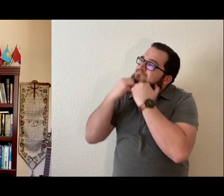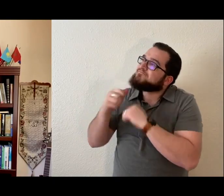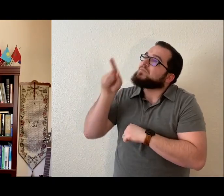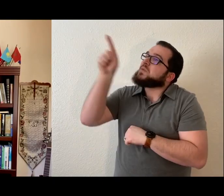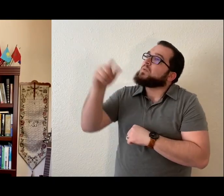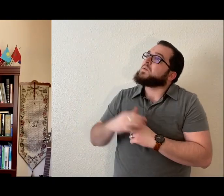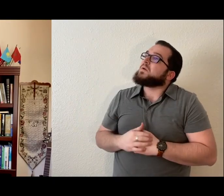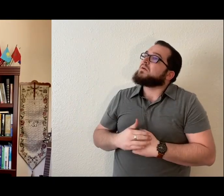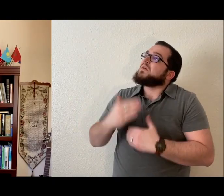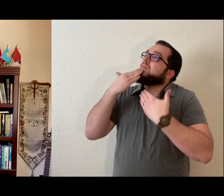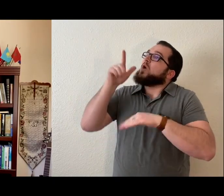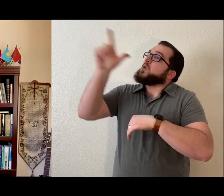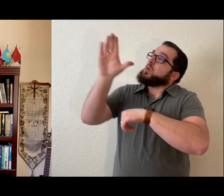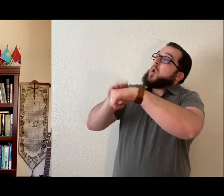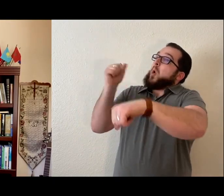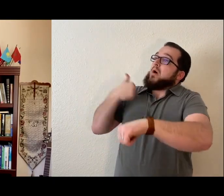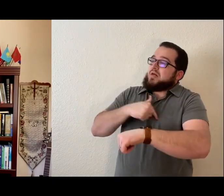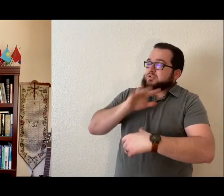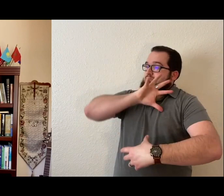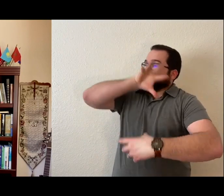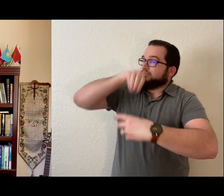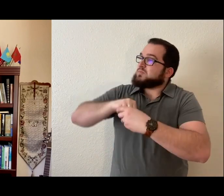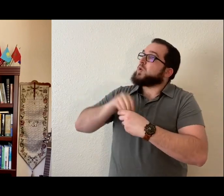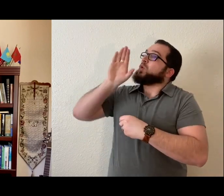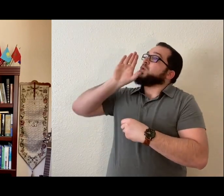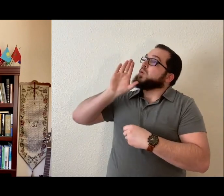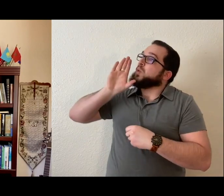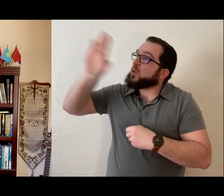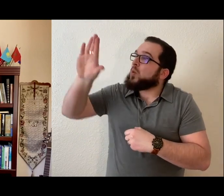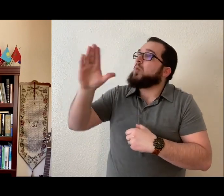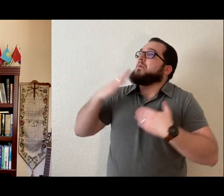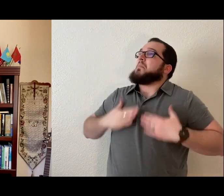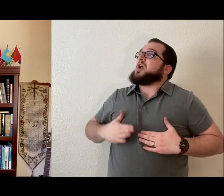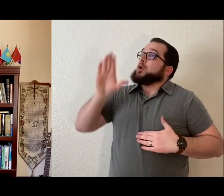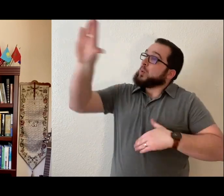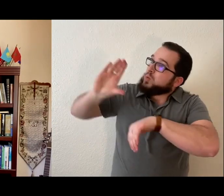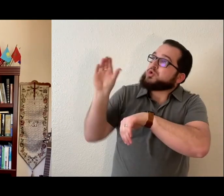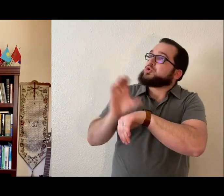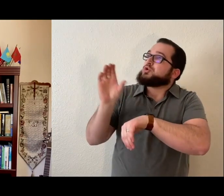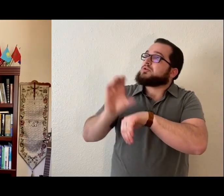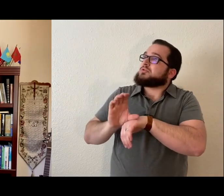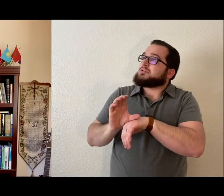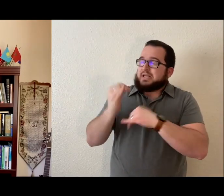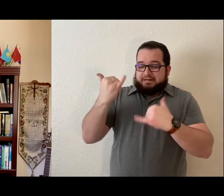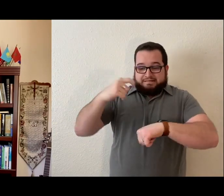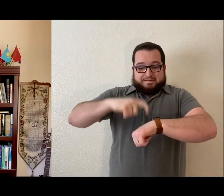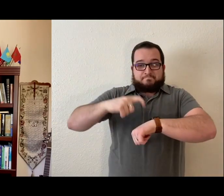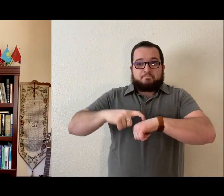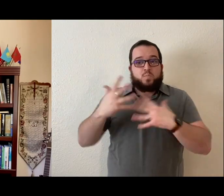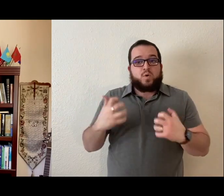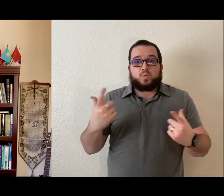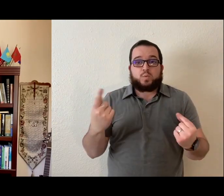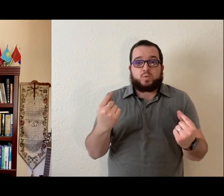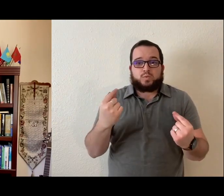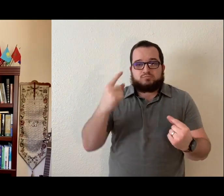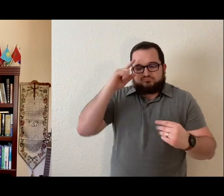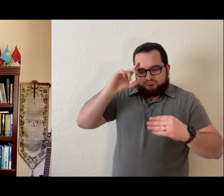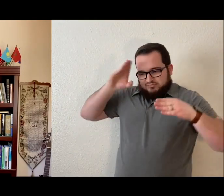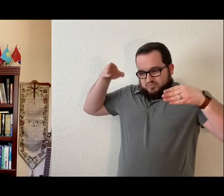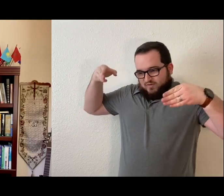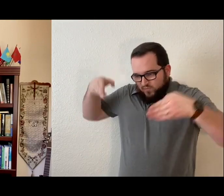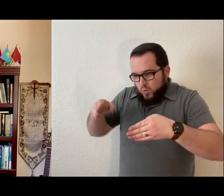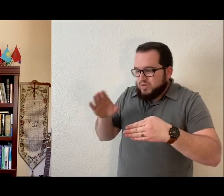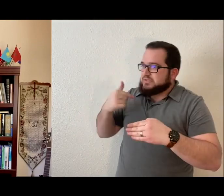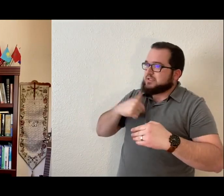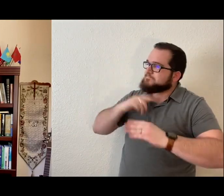for your calling for us to be part of your body. And at this time, as we focus our attention to